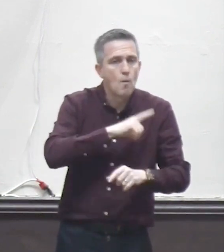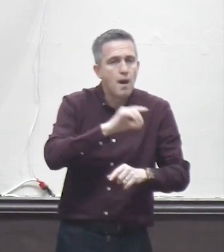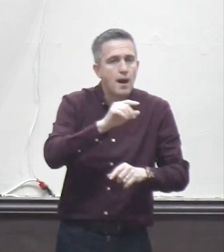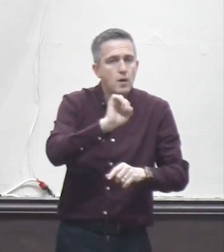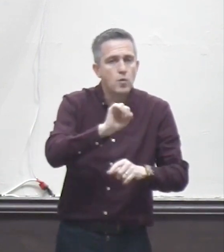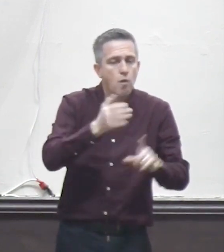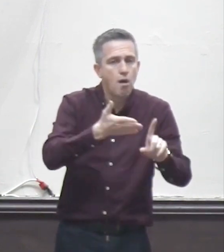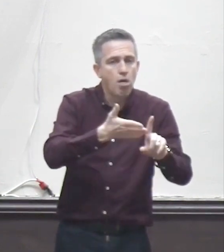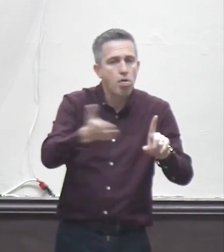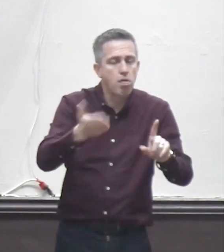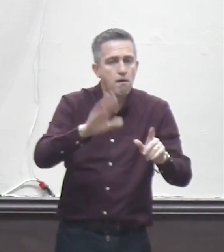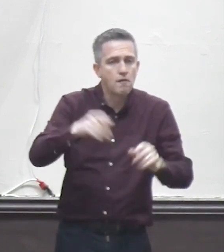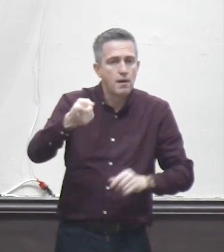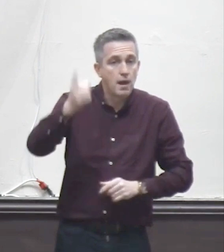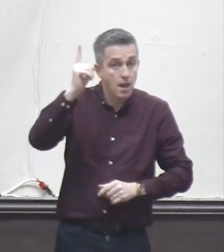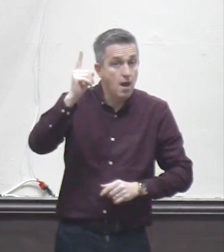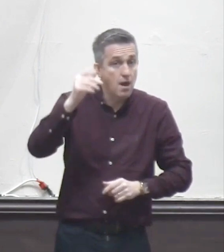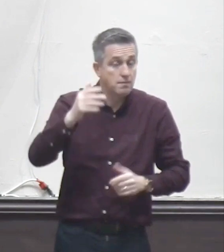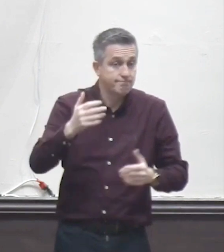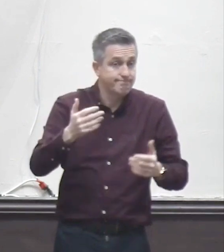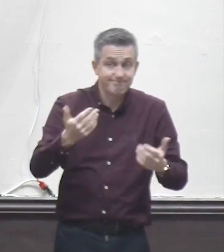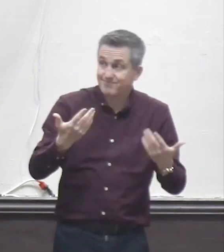a secular society.